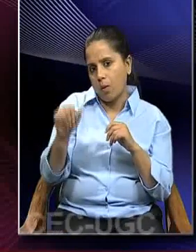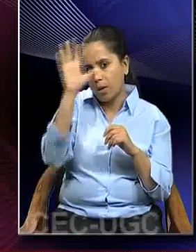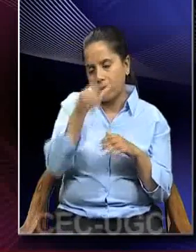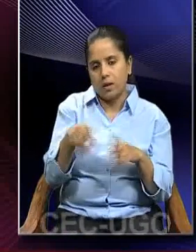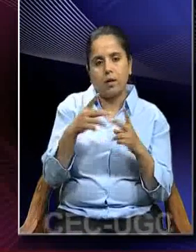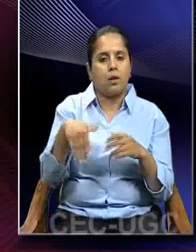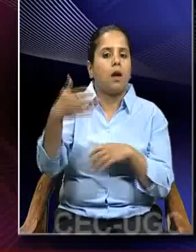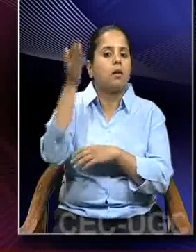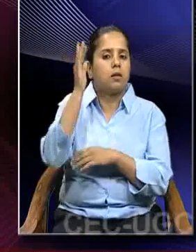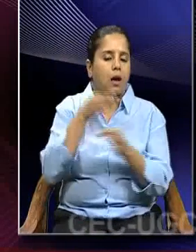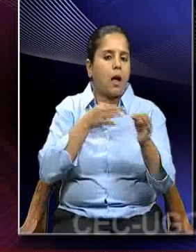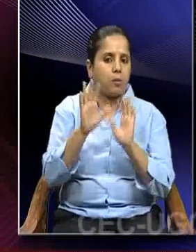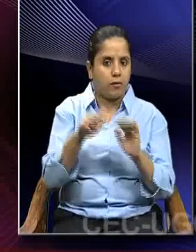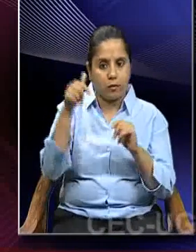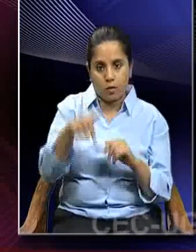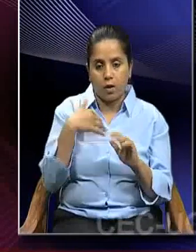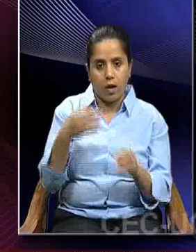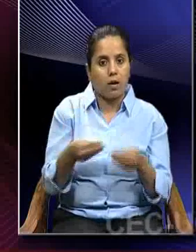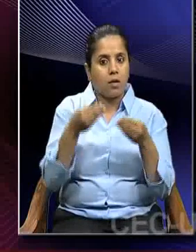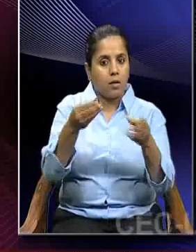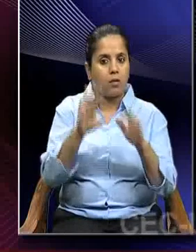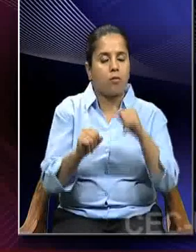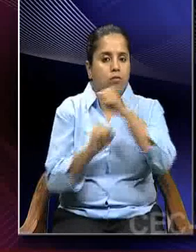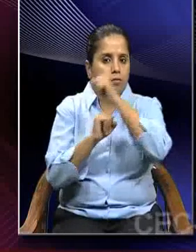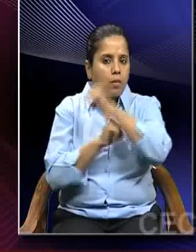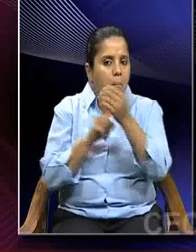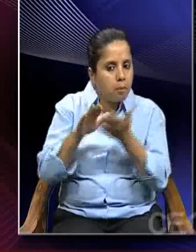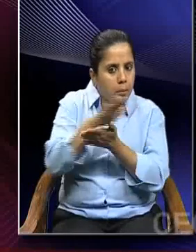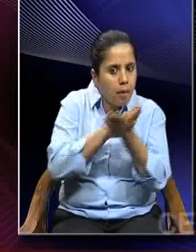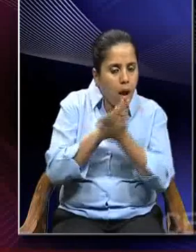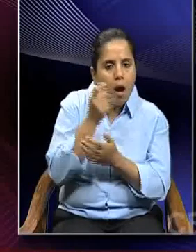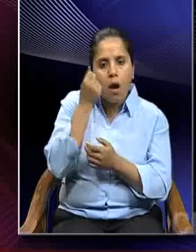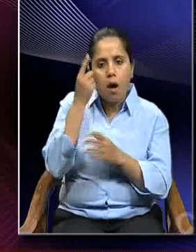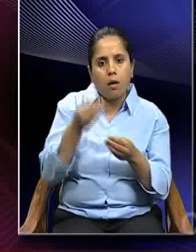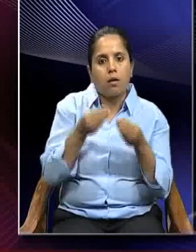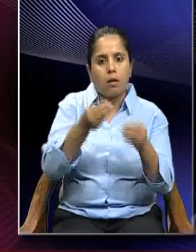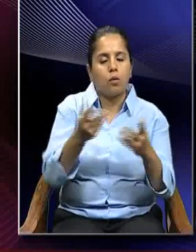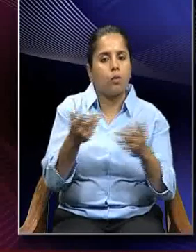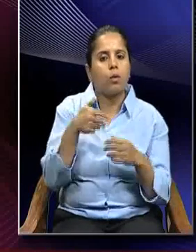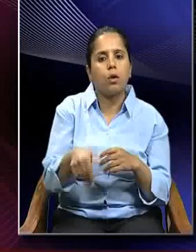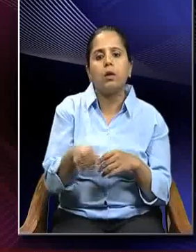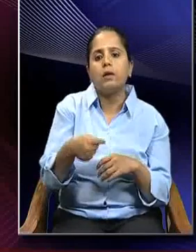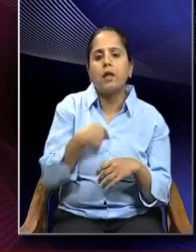next lecture of mine. Today I have given you a foundational basis of what is there into the